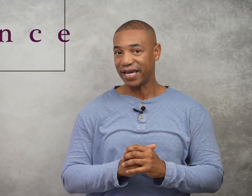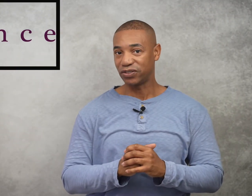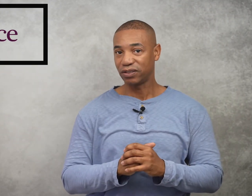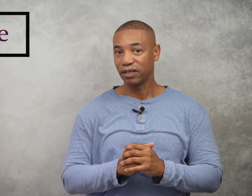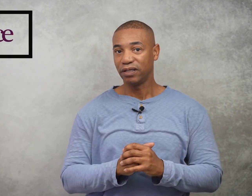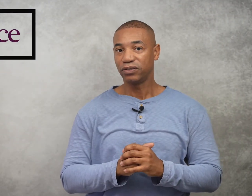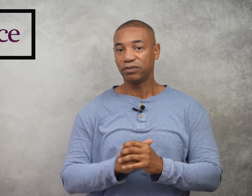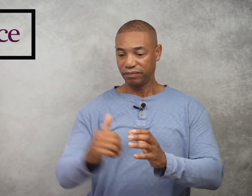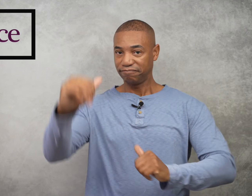science?